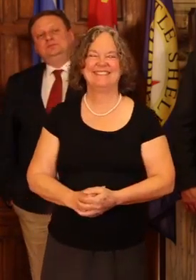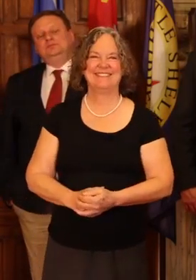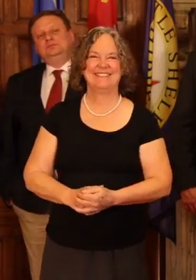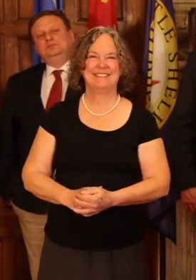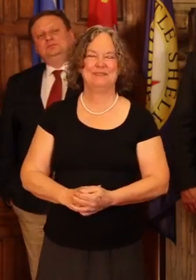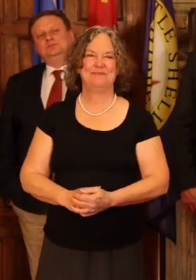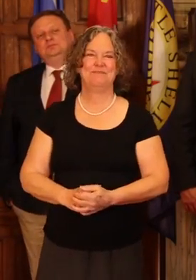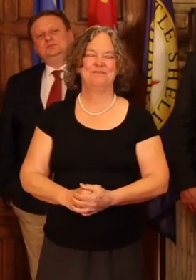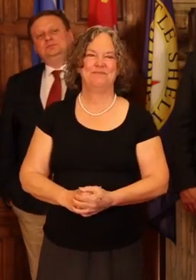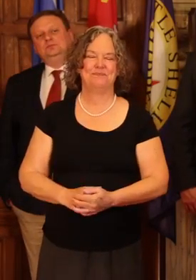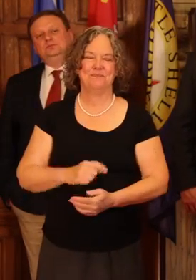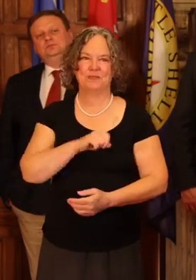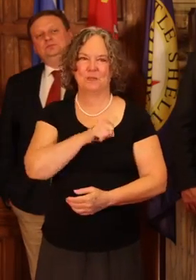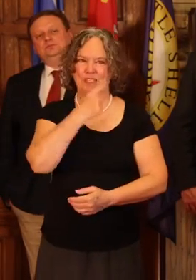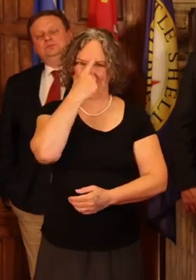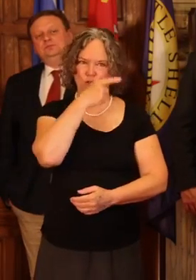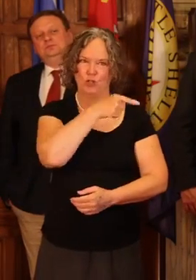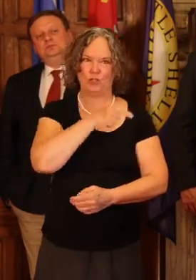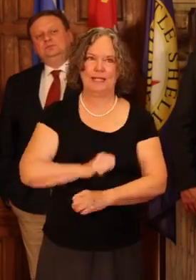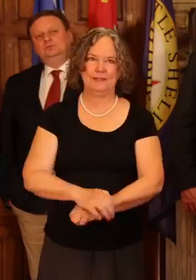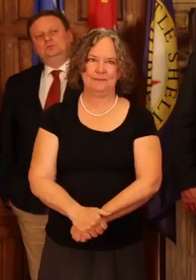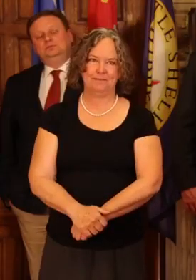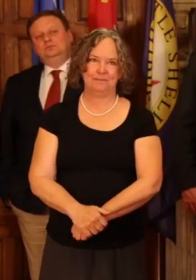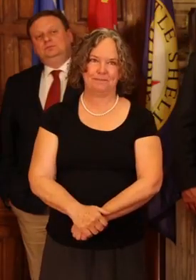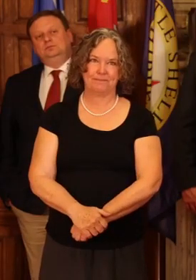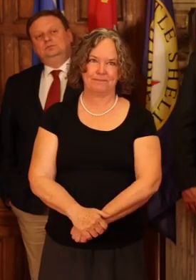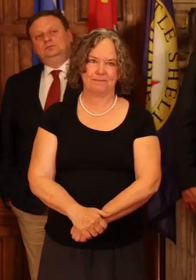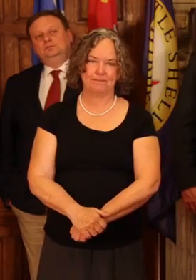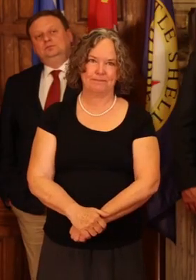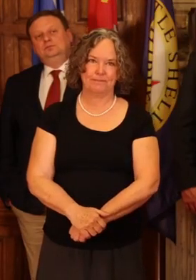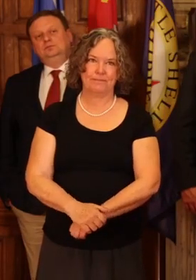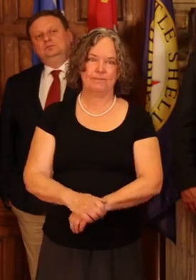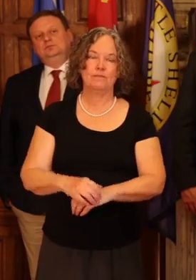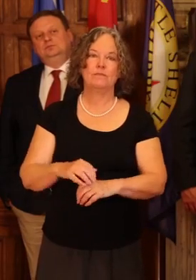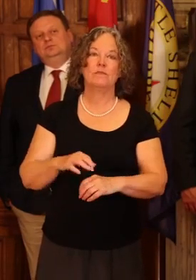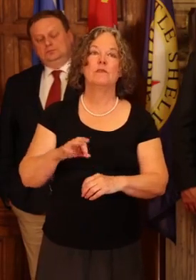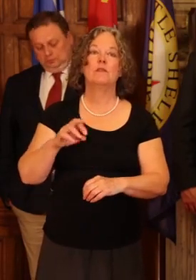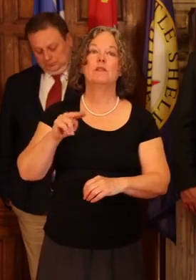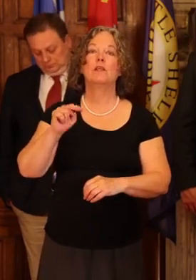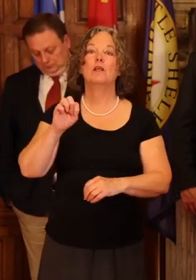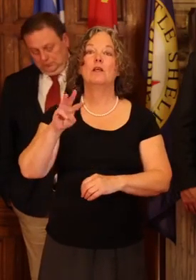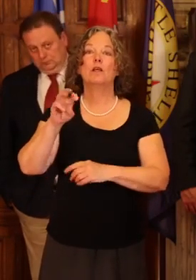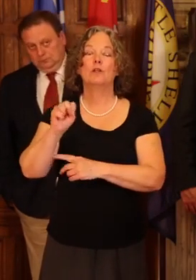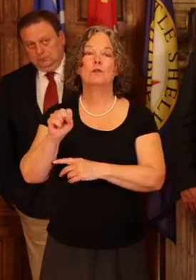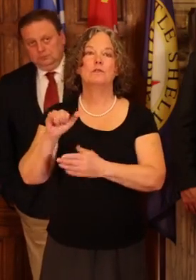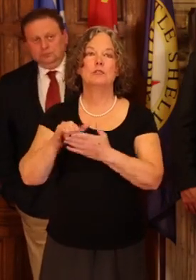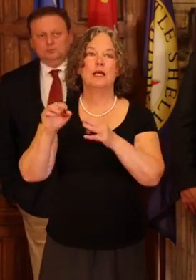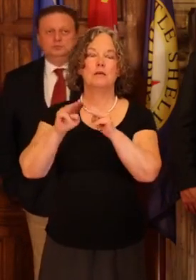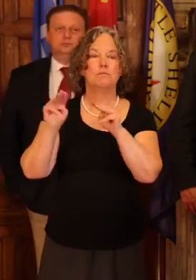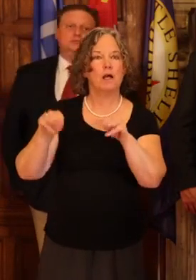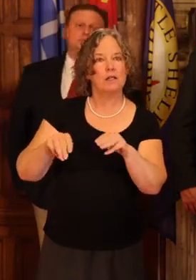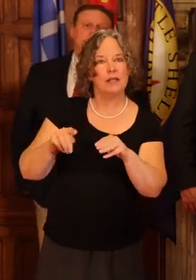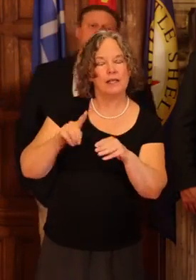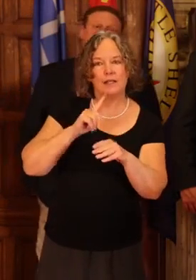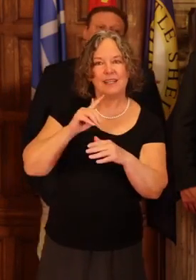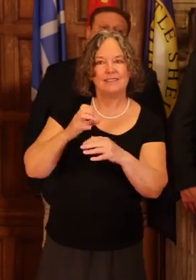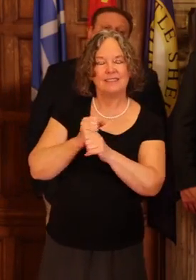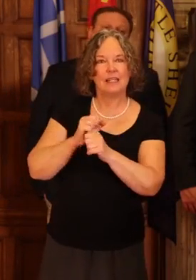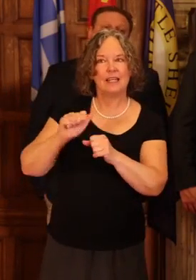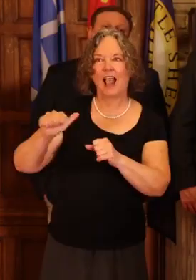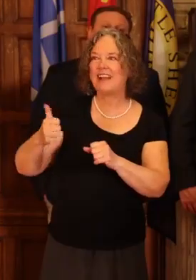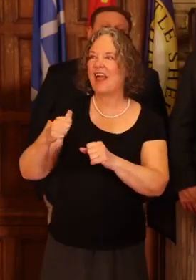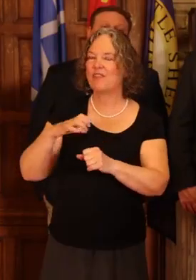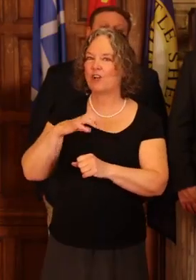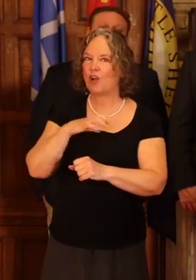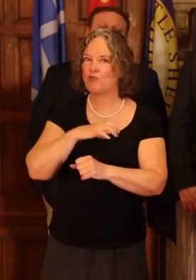Governor, this is a question for you. Fresh off the news that Montana's getting a second congressional seat, the